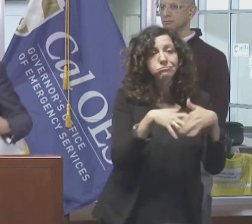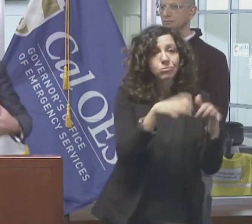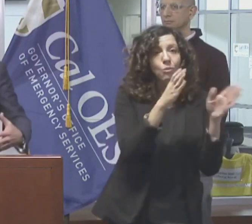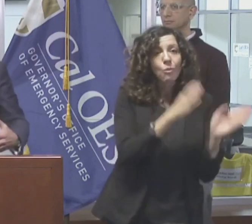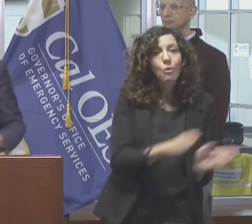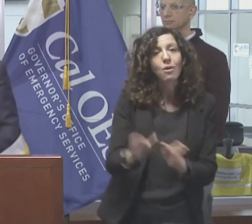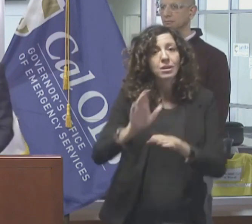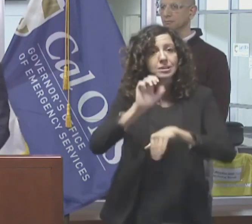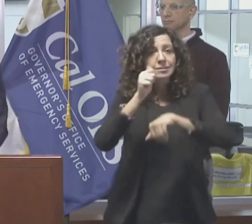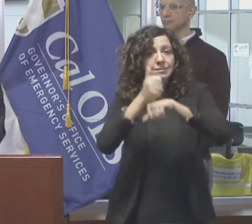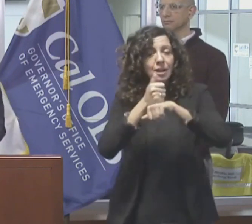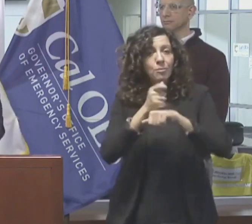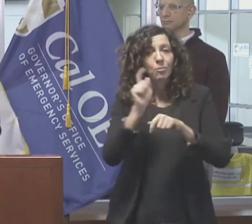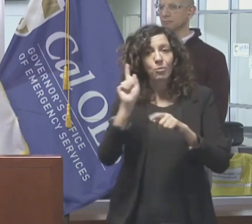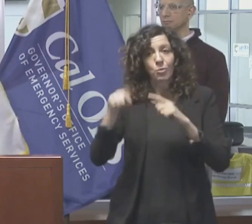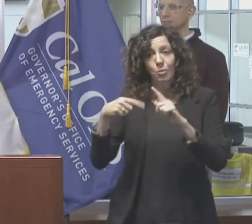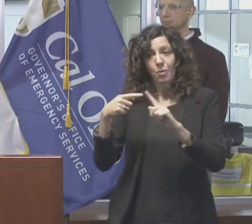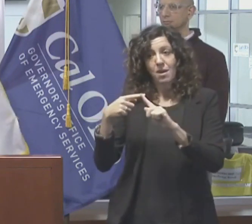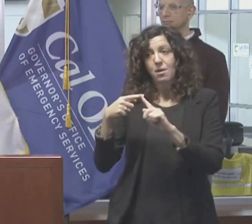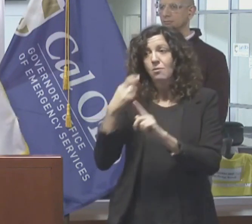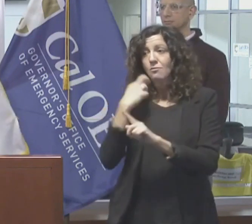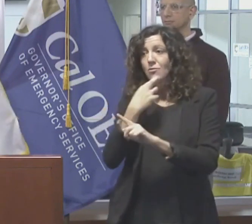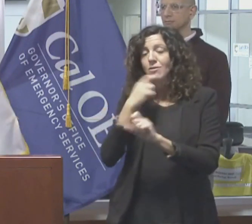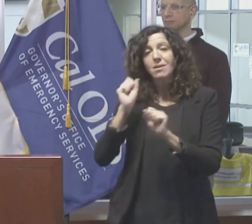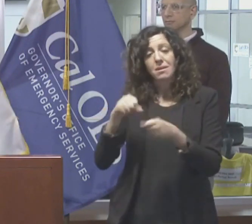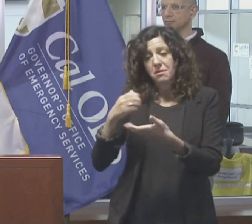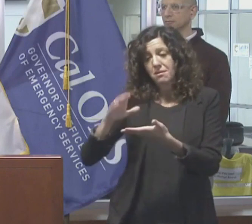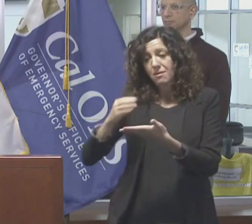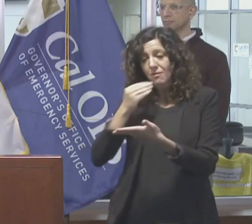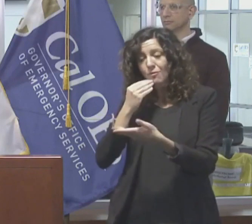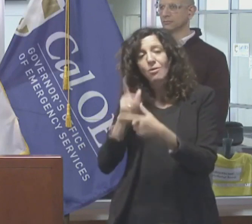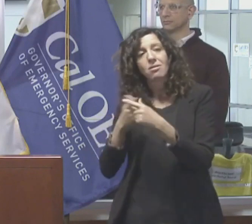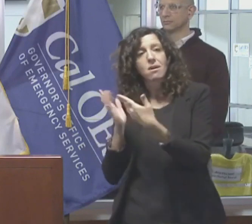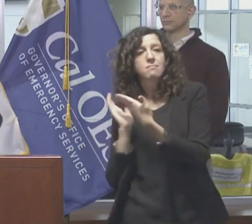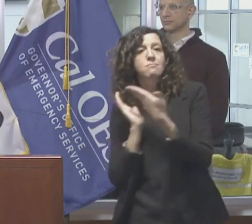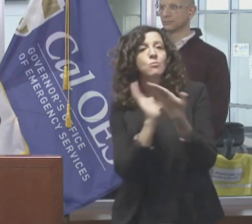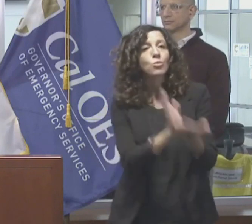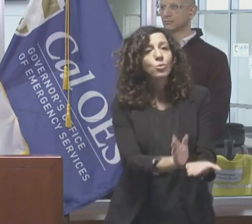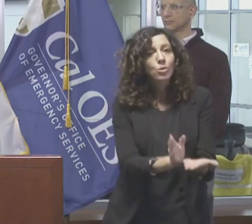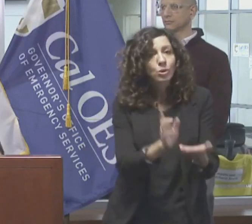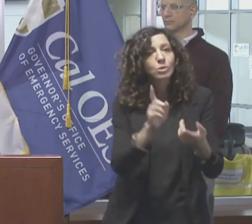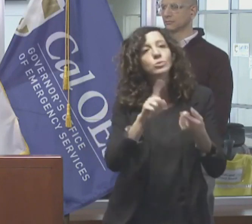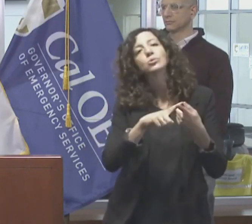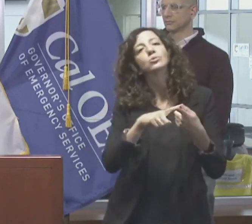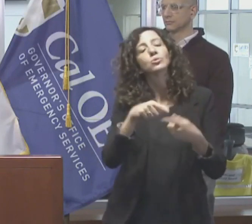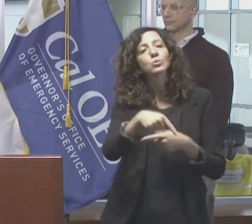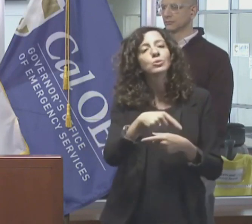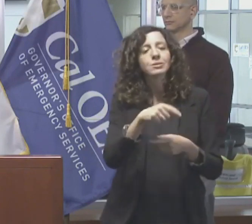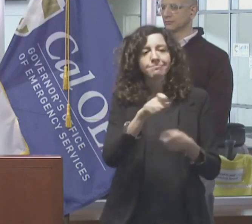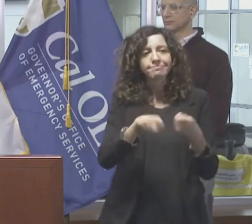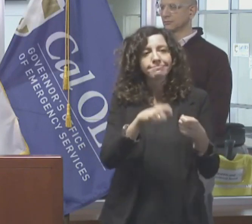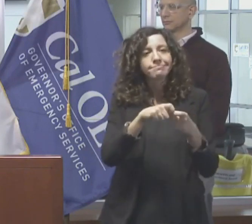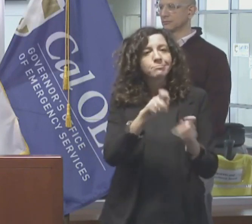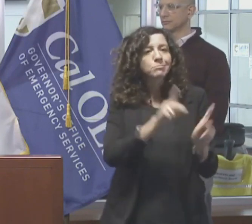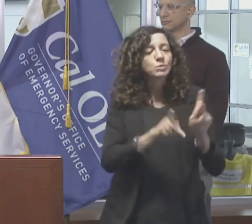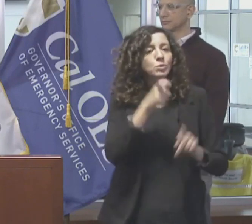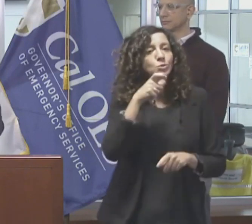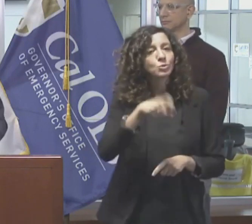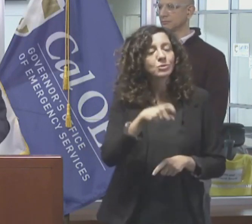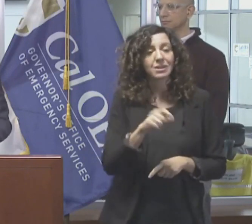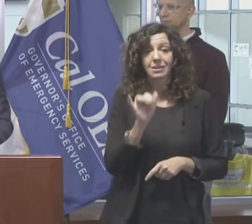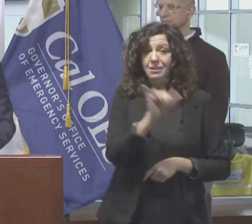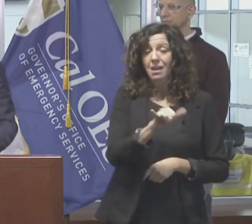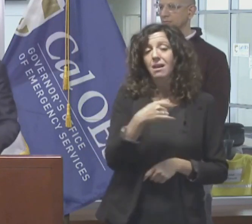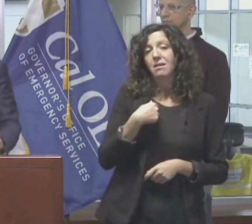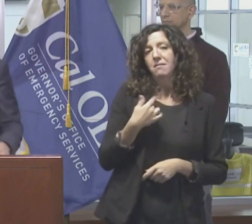that allows delivery of hot, prepared, and nutritious food within an existing infrastructure, we think is appropriate